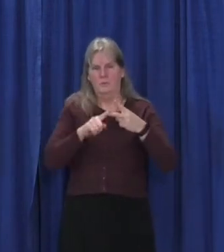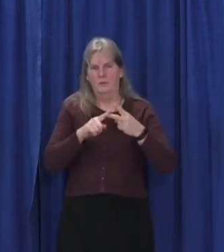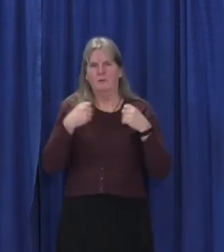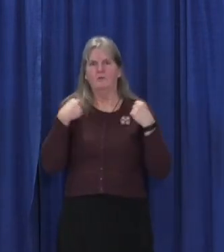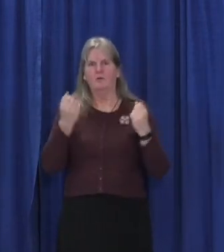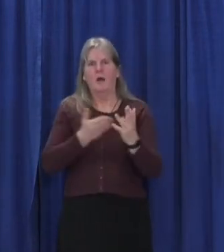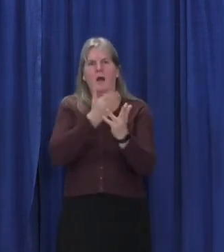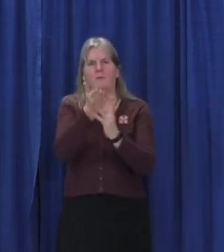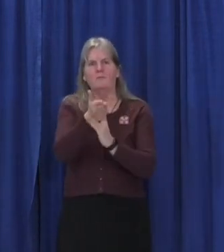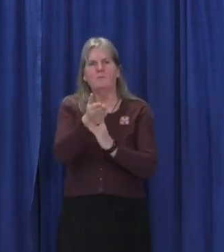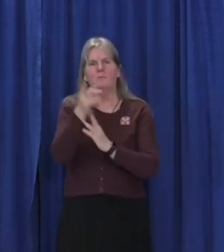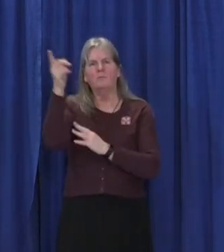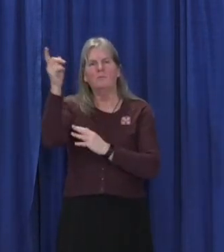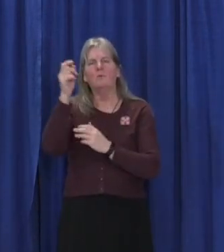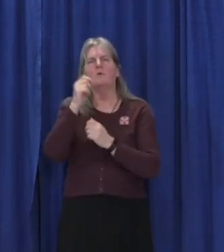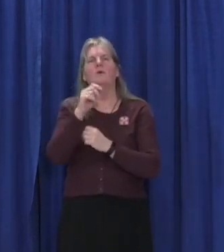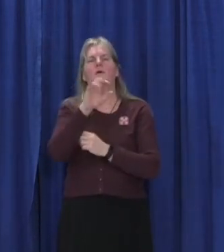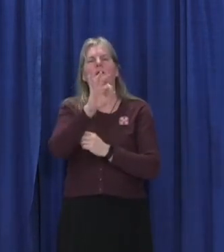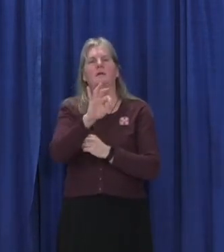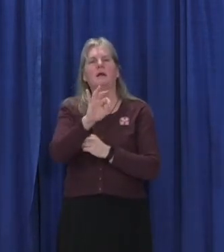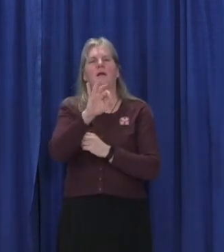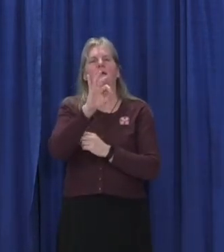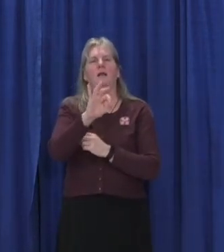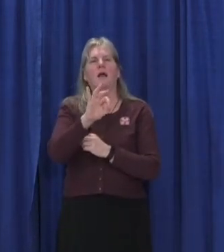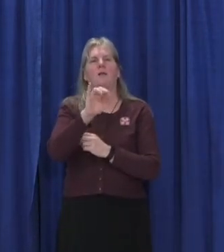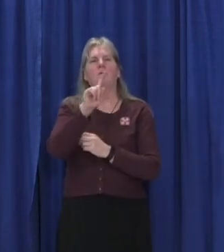testing is available at